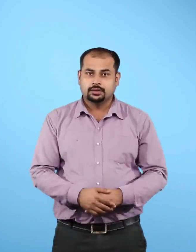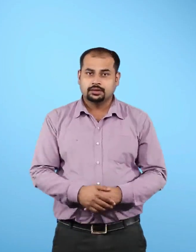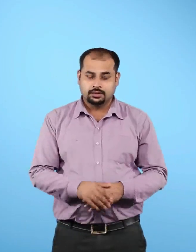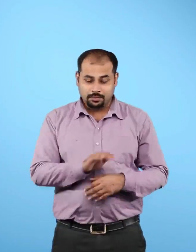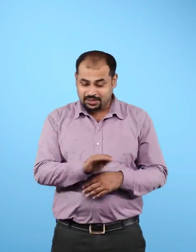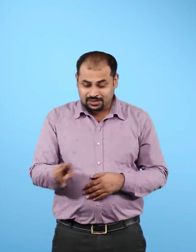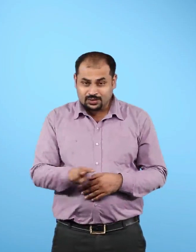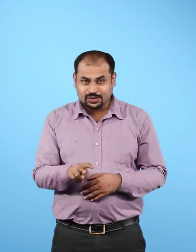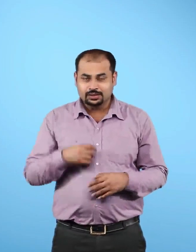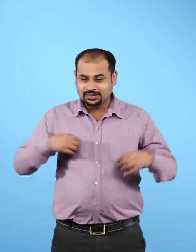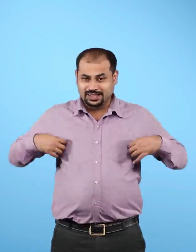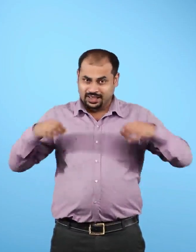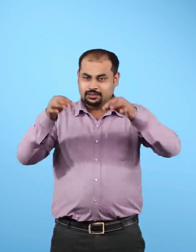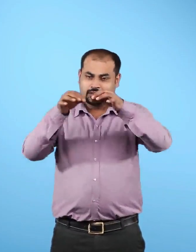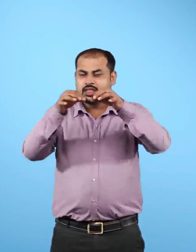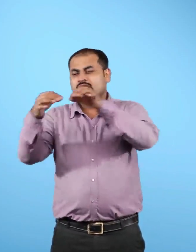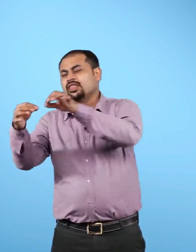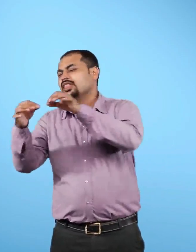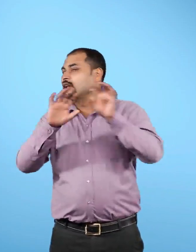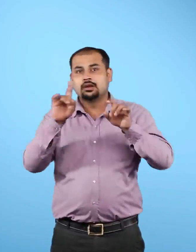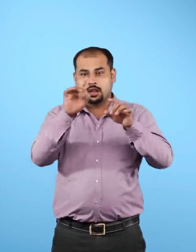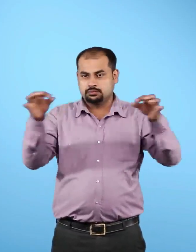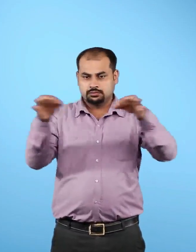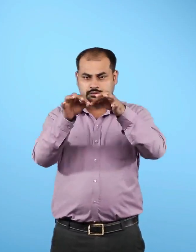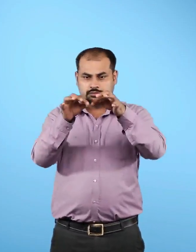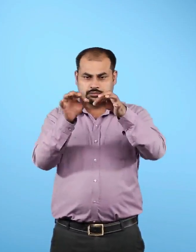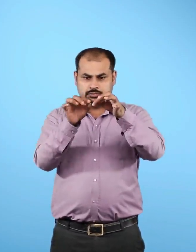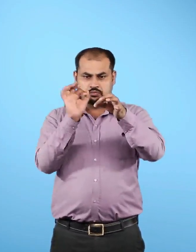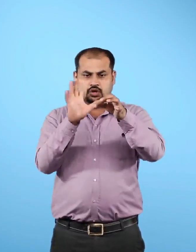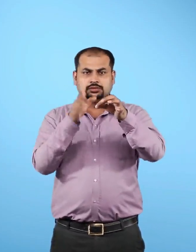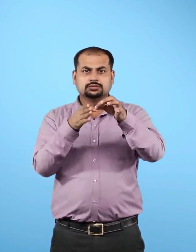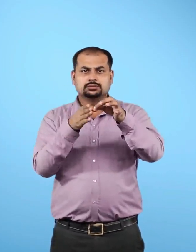The children haven't moved the measuring tape from the sumo wrestler's chest.